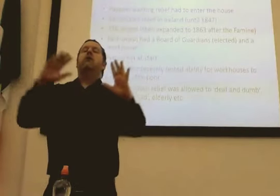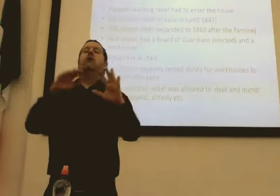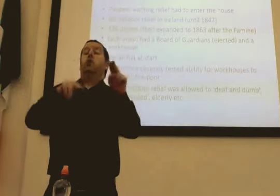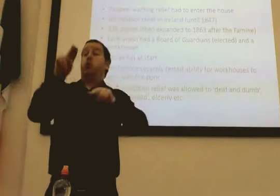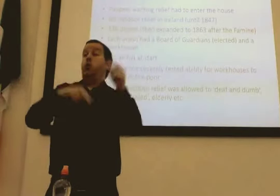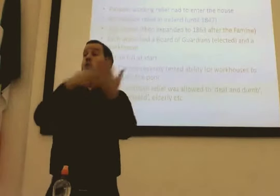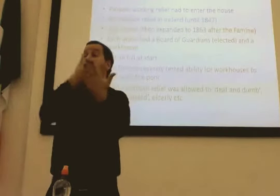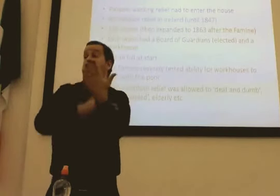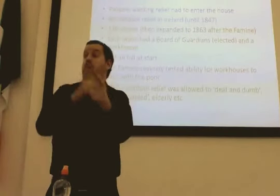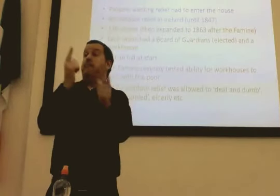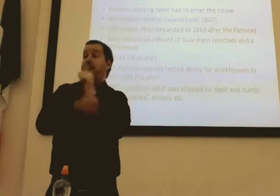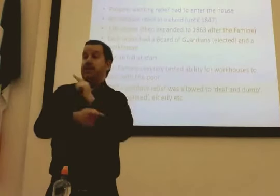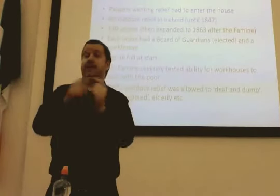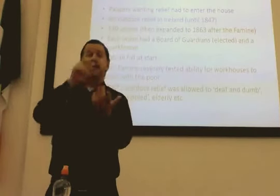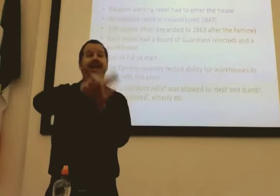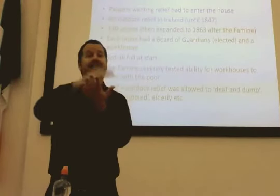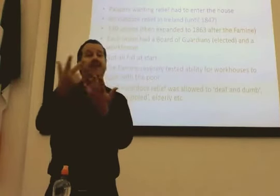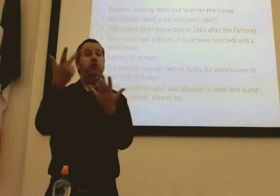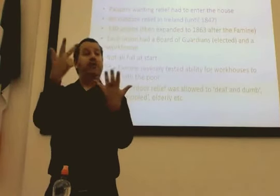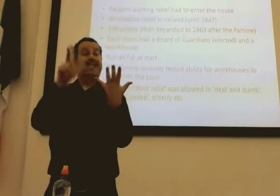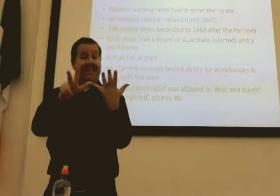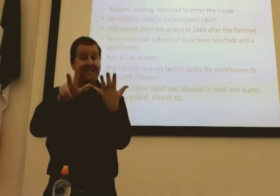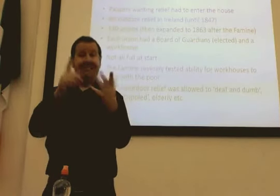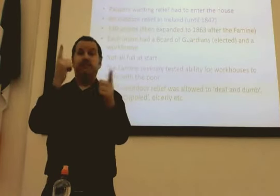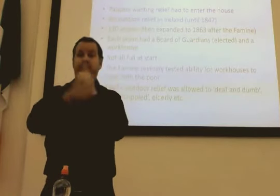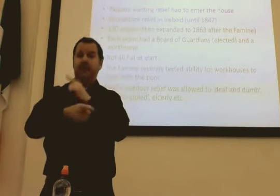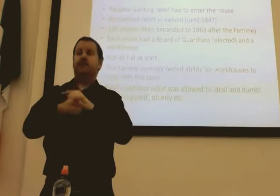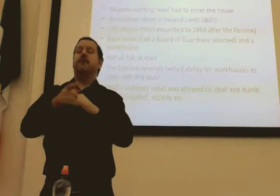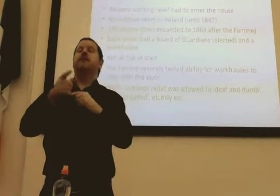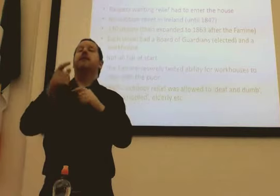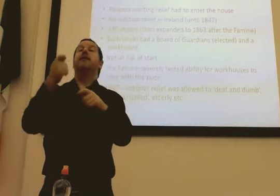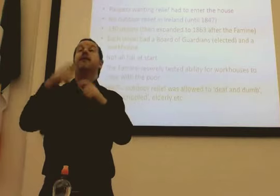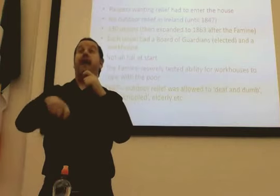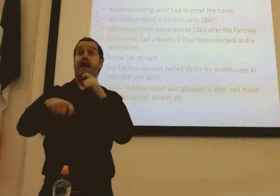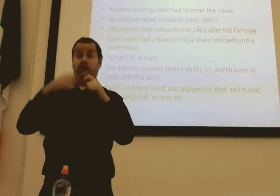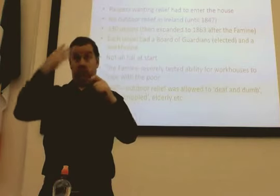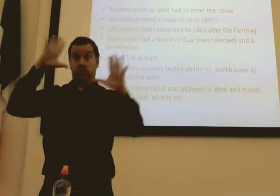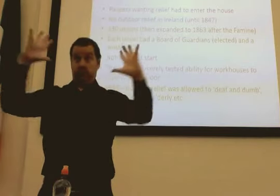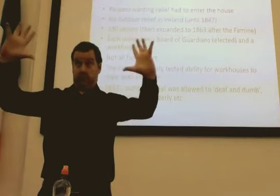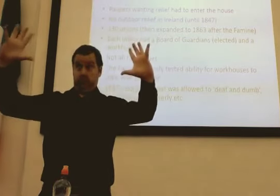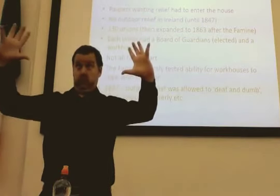So for the entire country of Ireland, the new law, once it was passed in 1838,